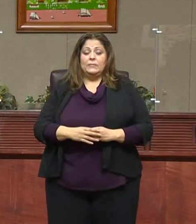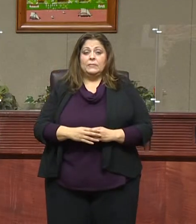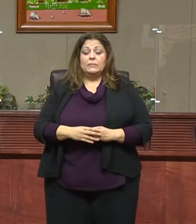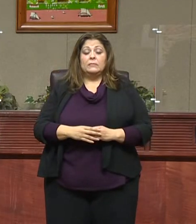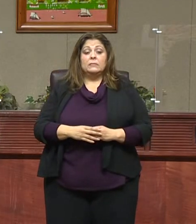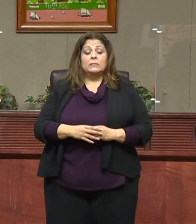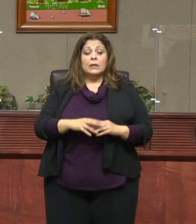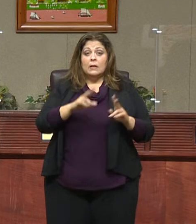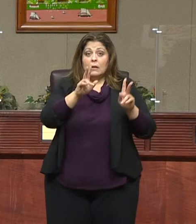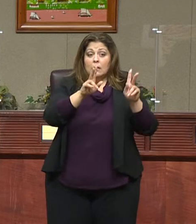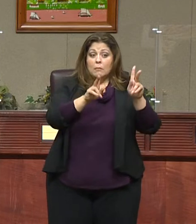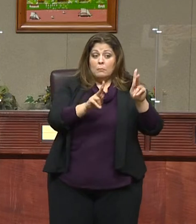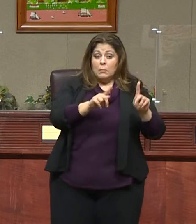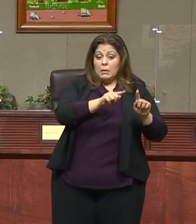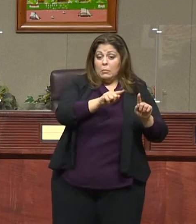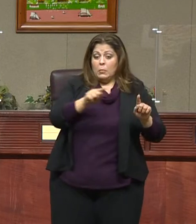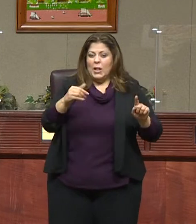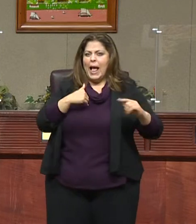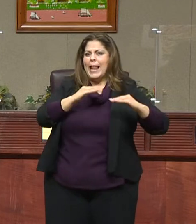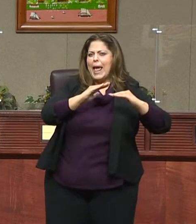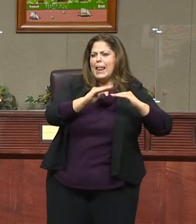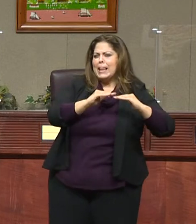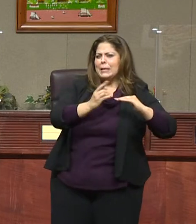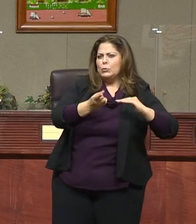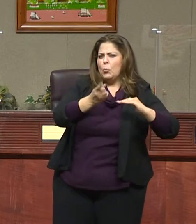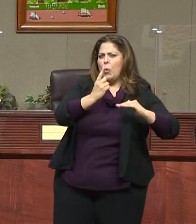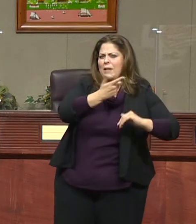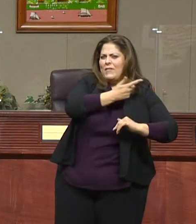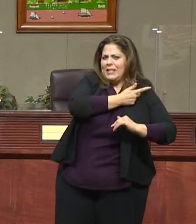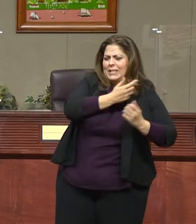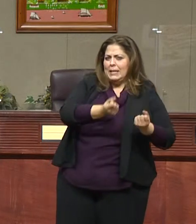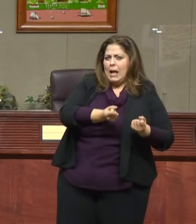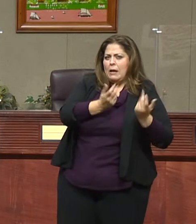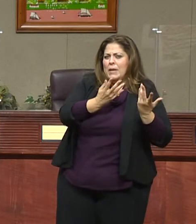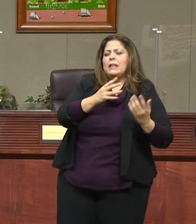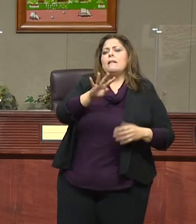Residents receiving at least one or more dose of vaccine is